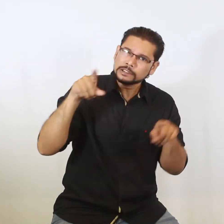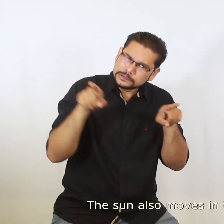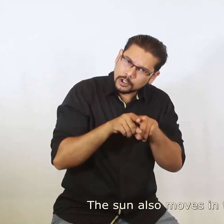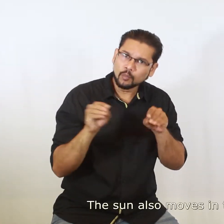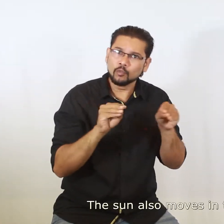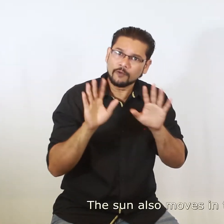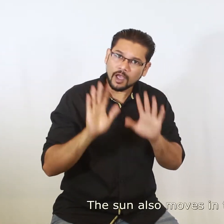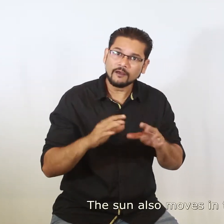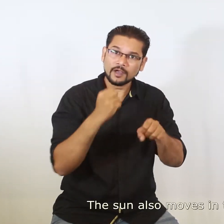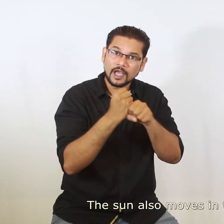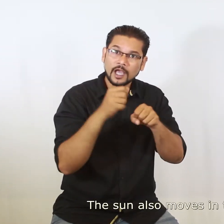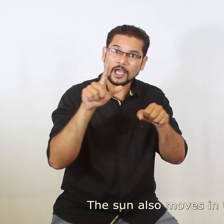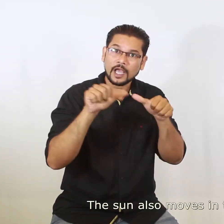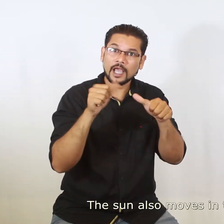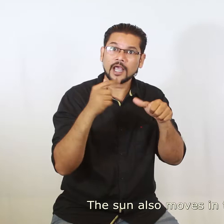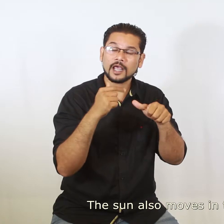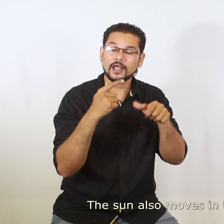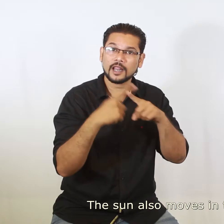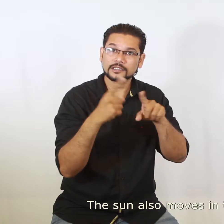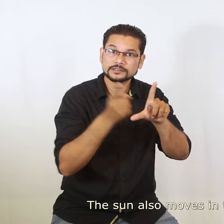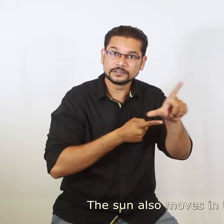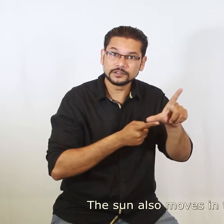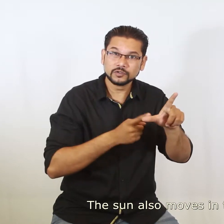The sun also moves in the galaxy.